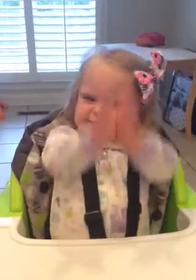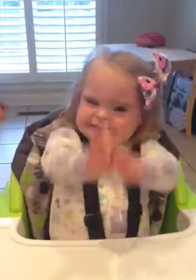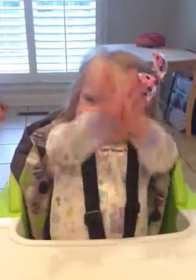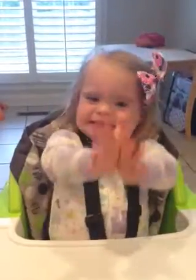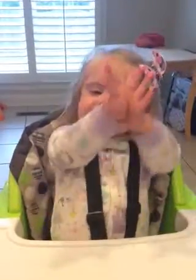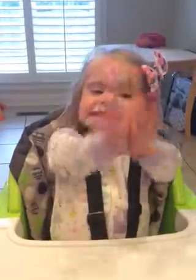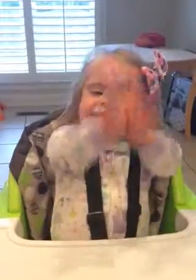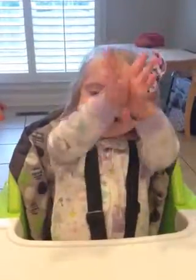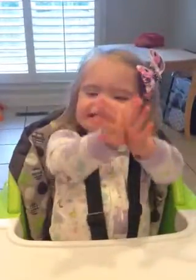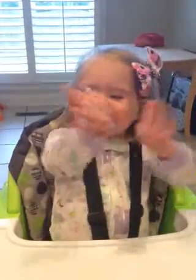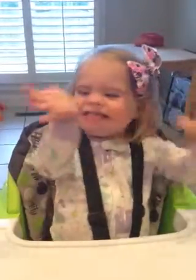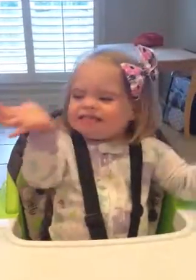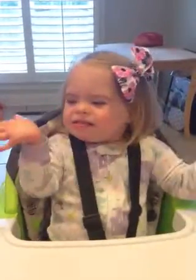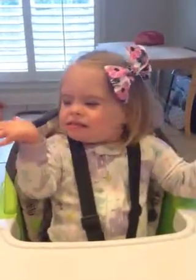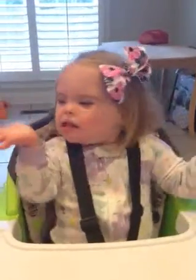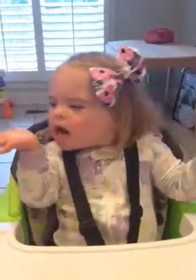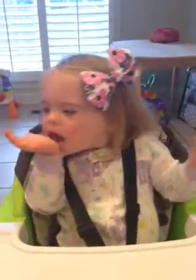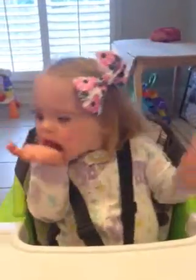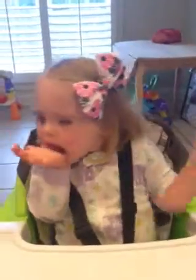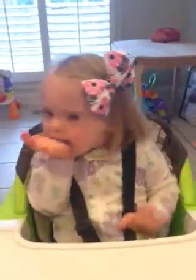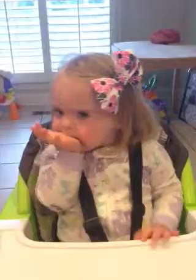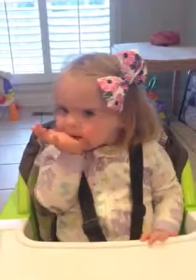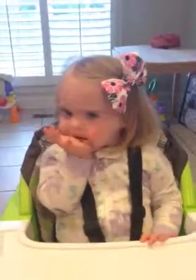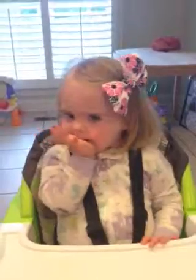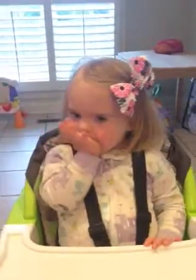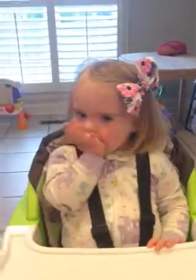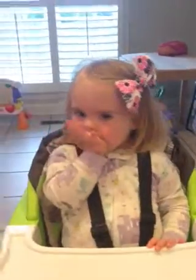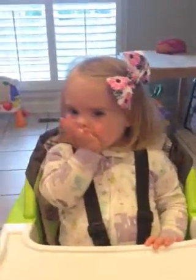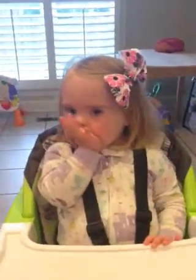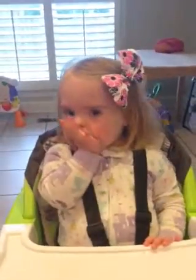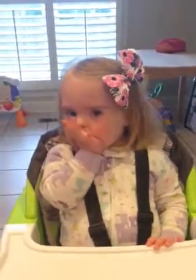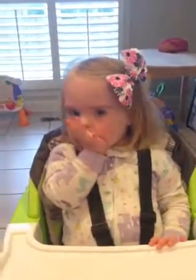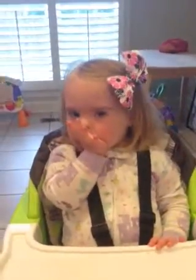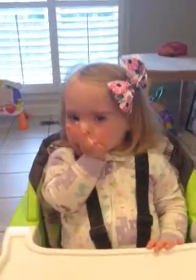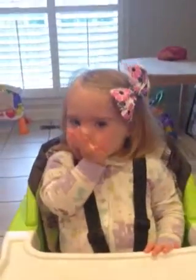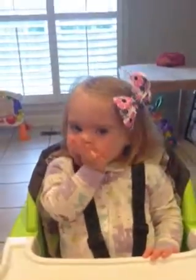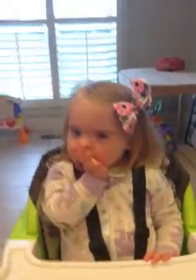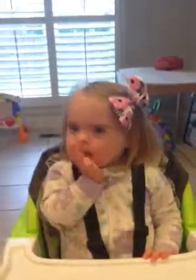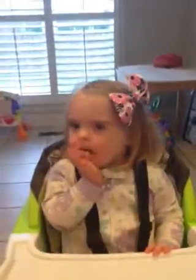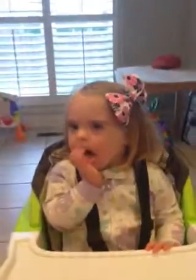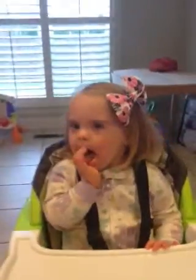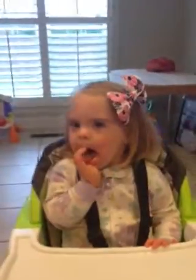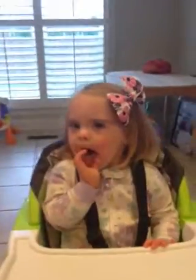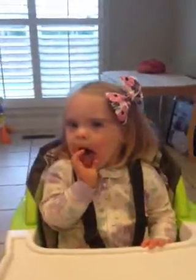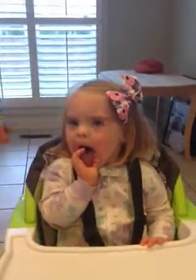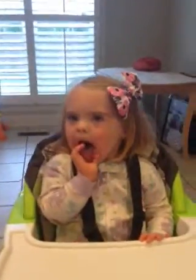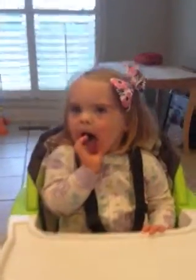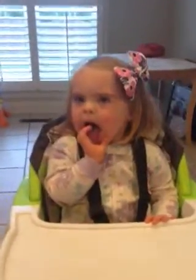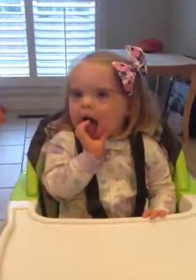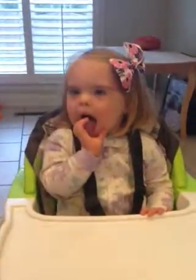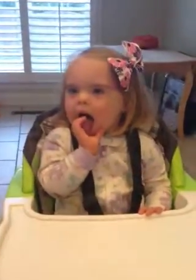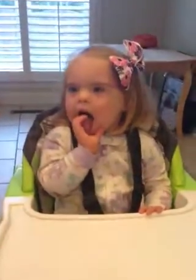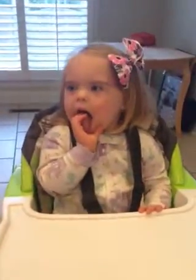Boat. Good. We also know sun. Can you say sun, like the sun